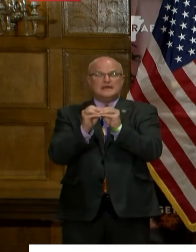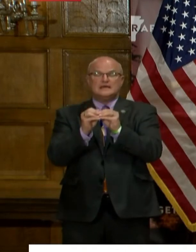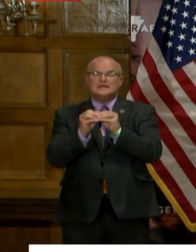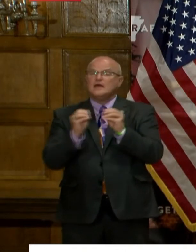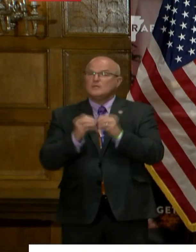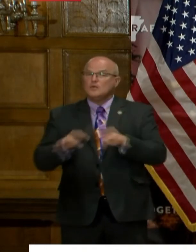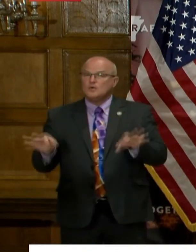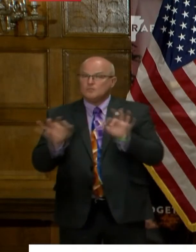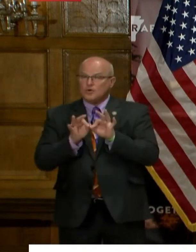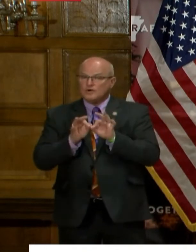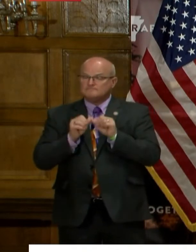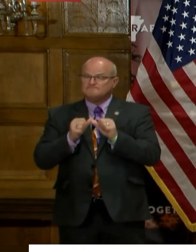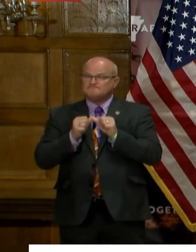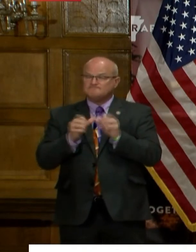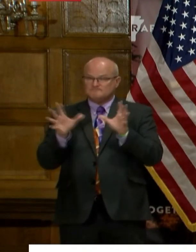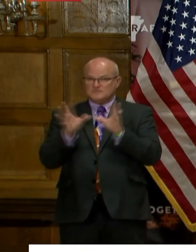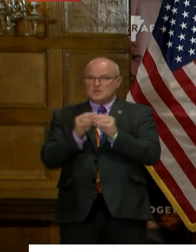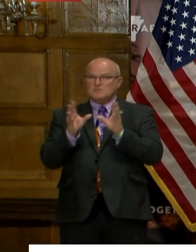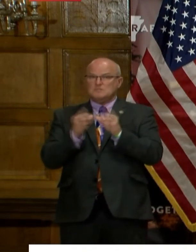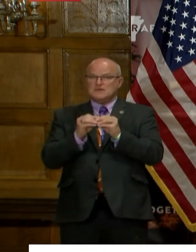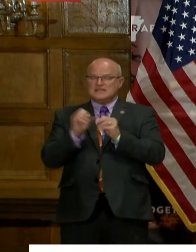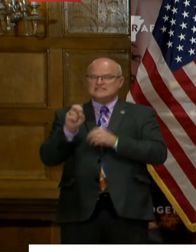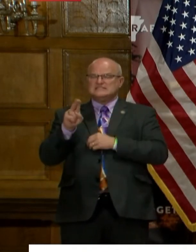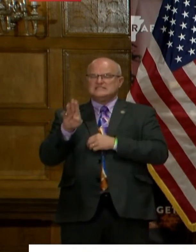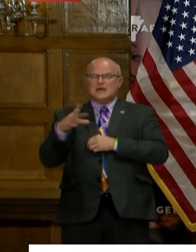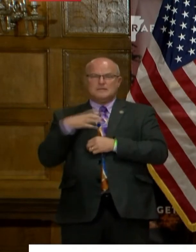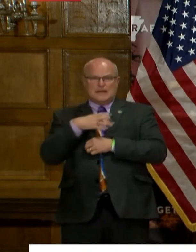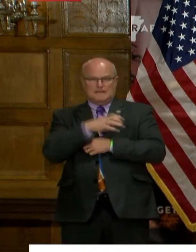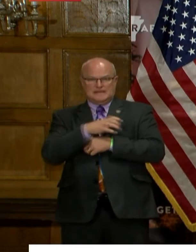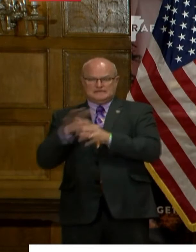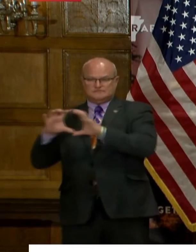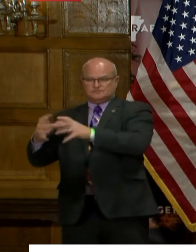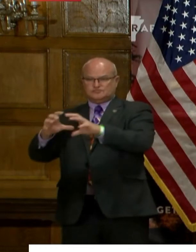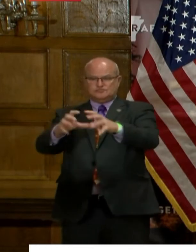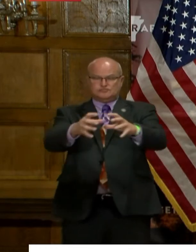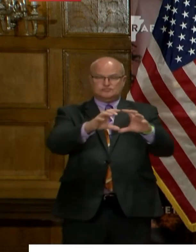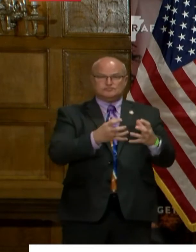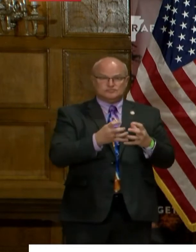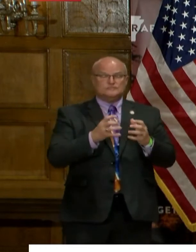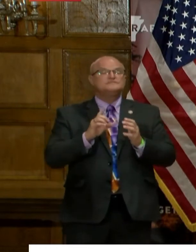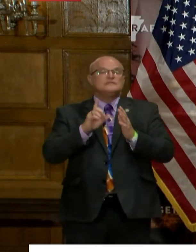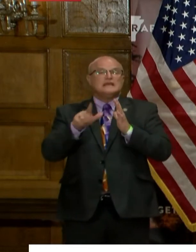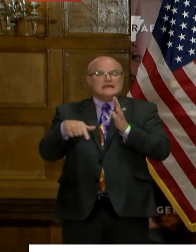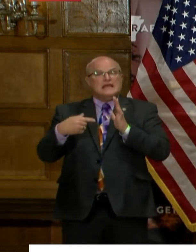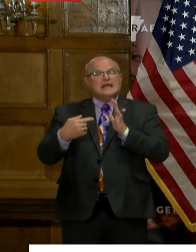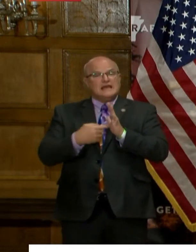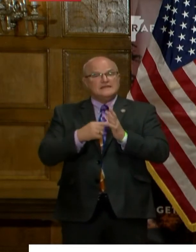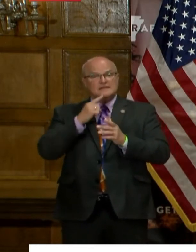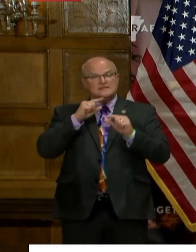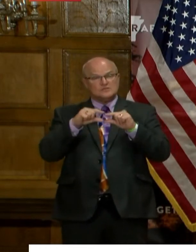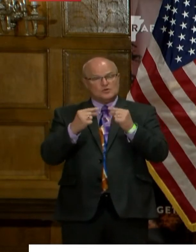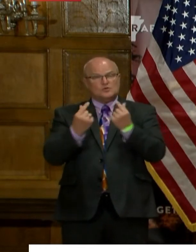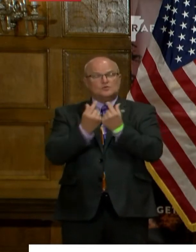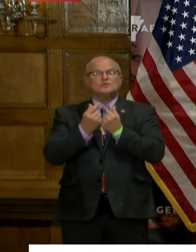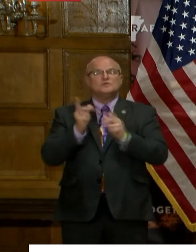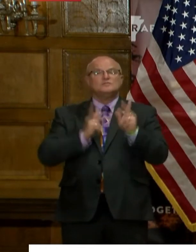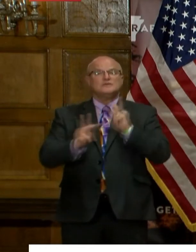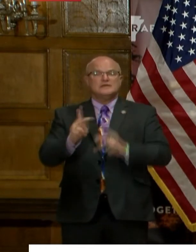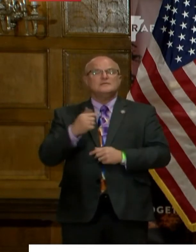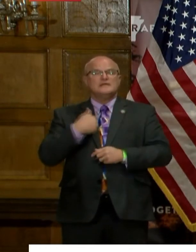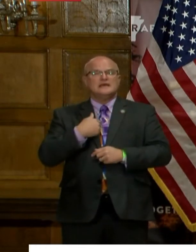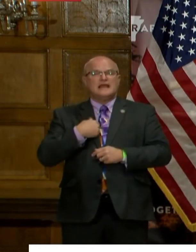importantly, they are continuing to meet in subcommittees. And this is a group that